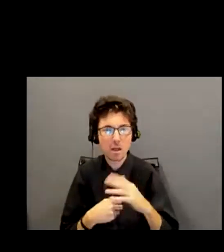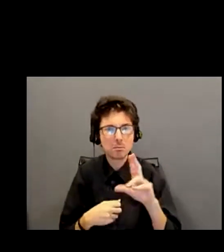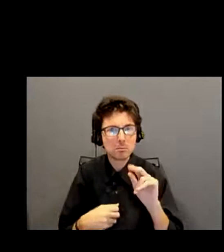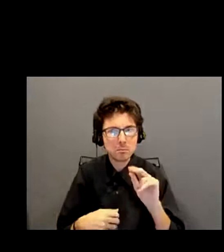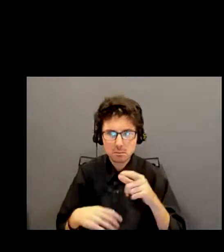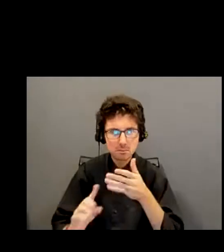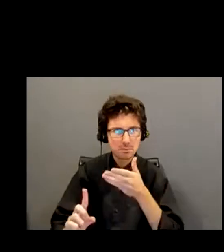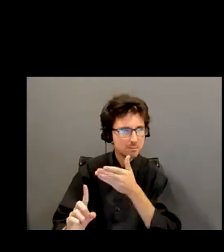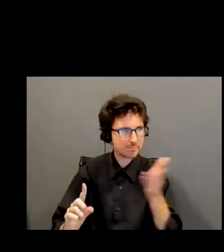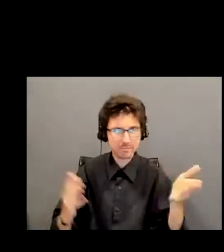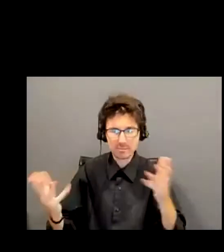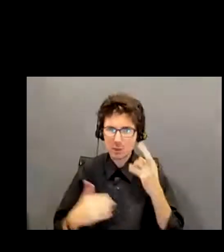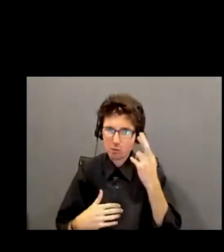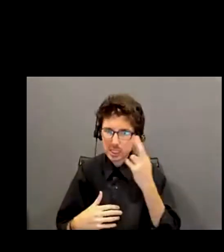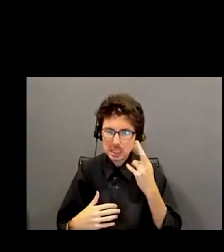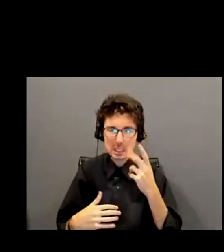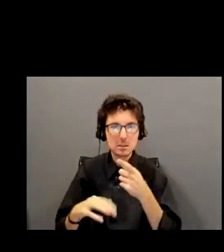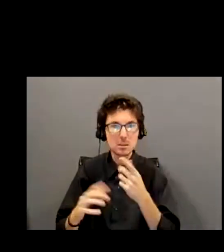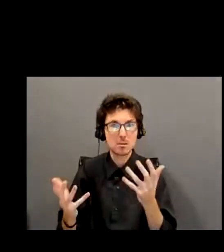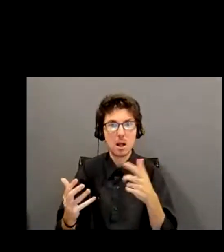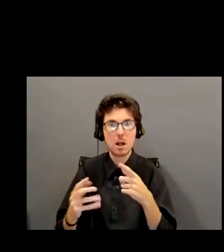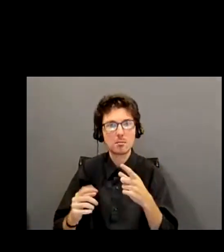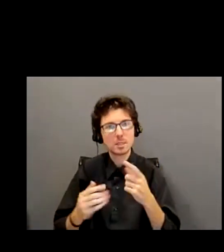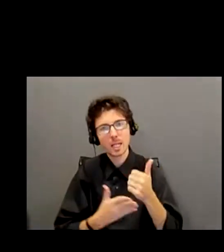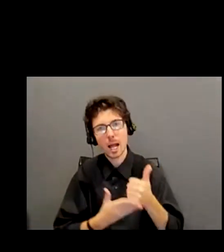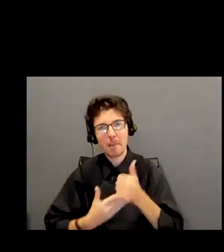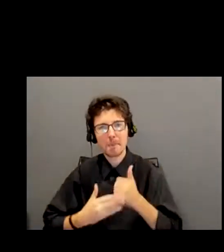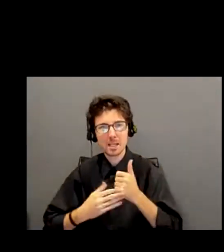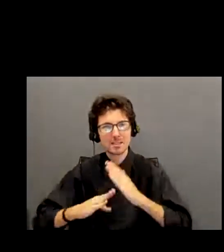be integrated within my workplace.